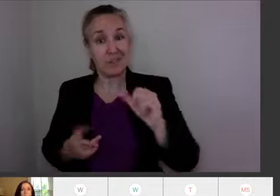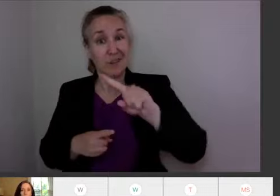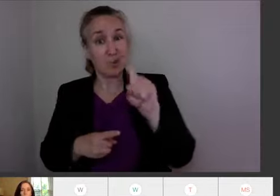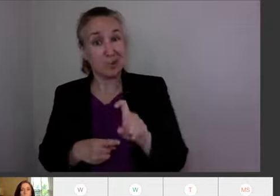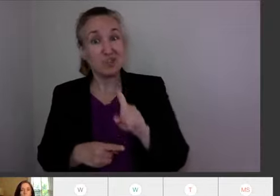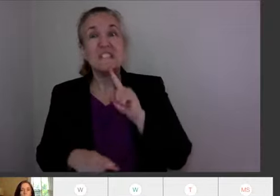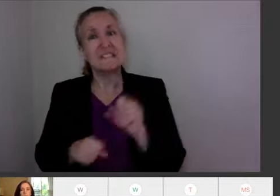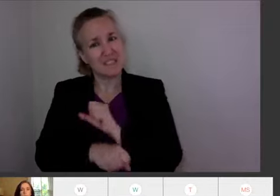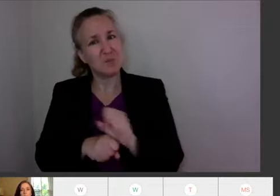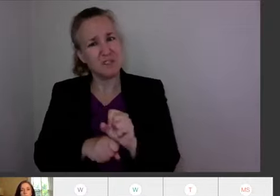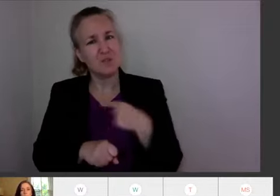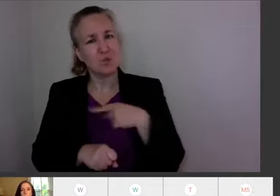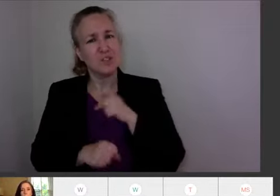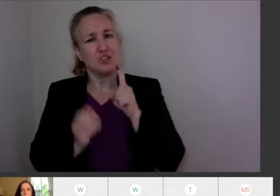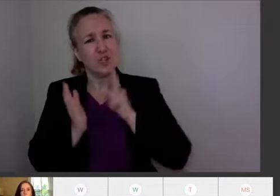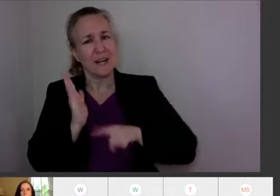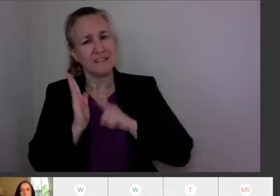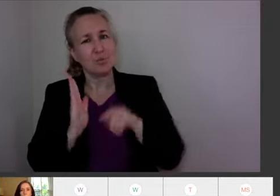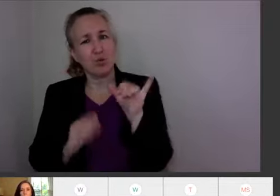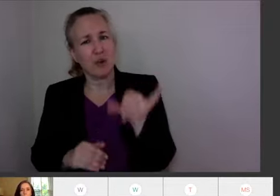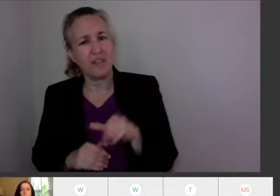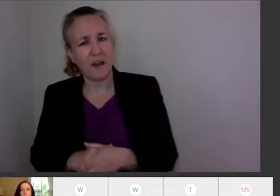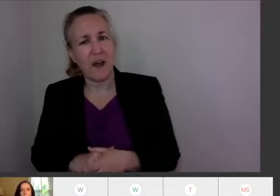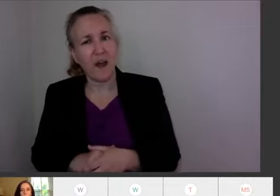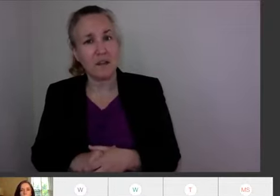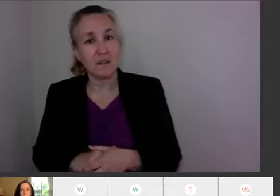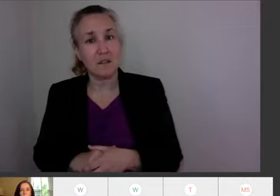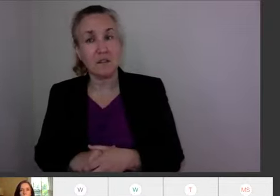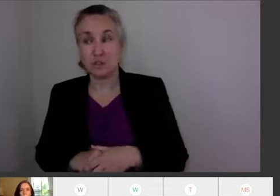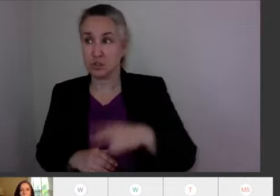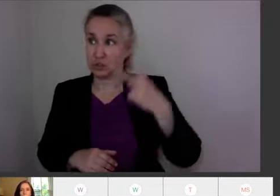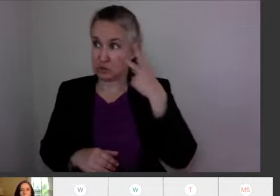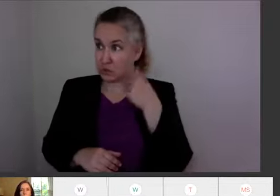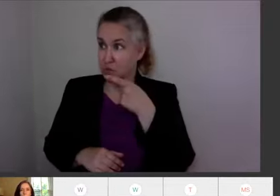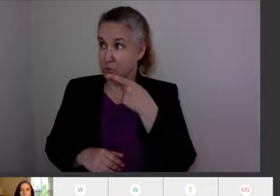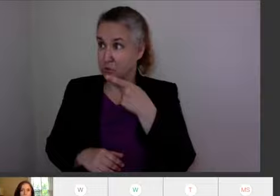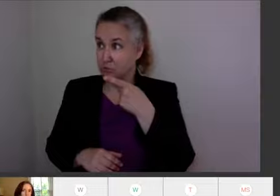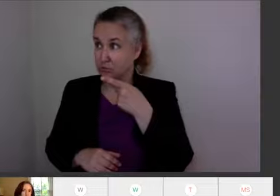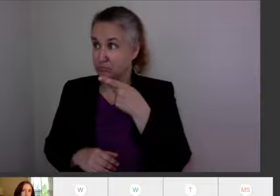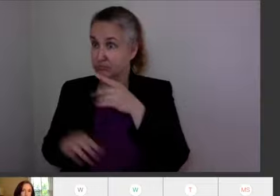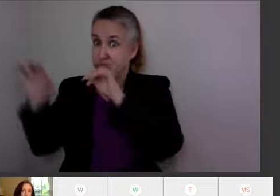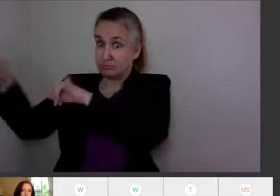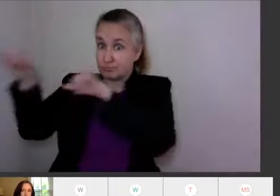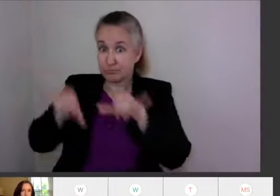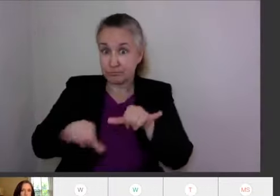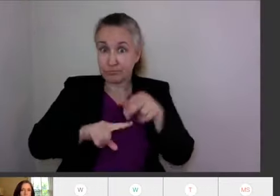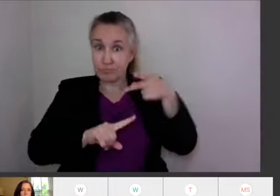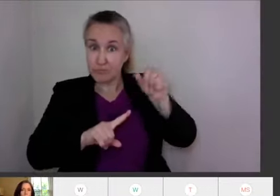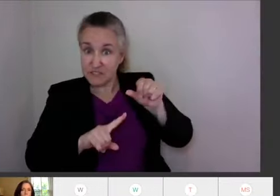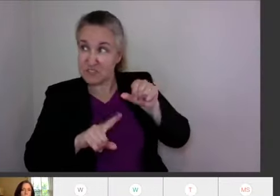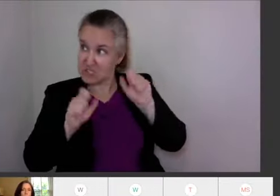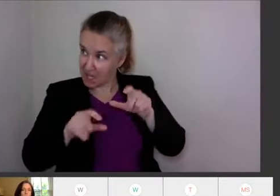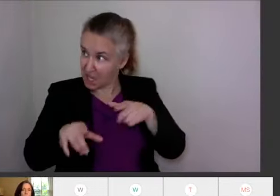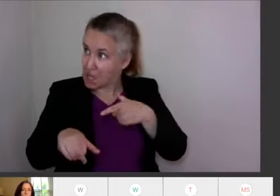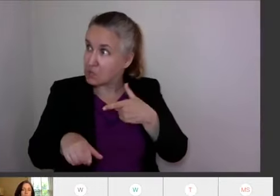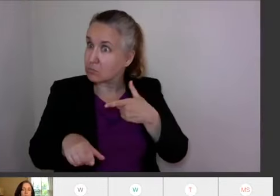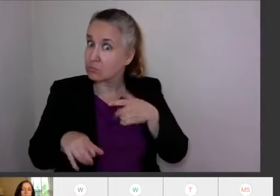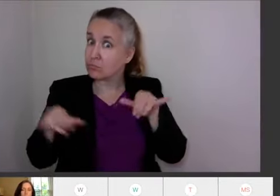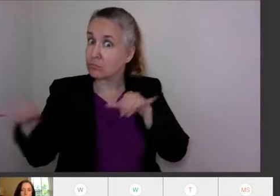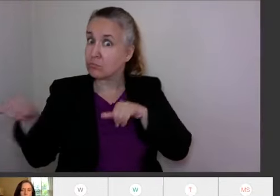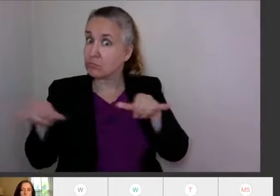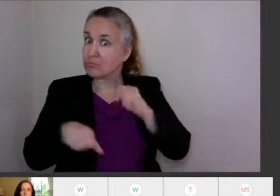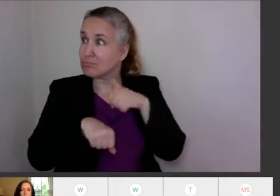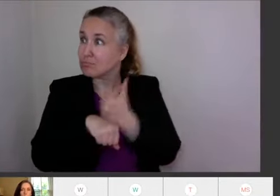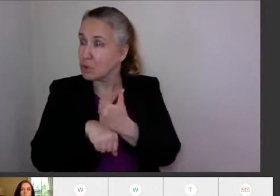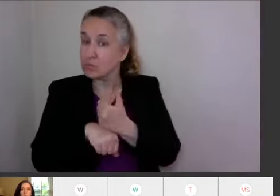to explore and to see if something like that would be feasible for us here in the Commonwealth. We've done